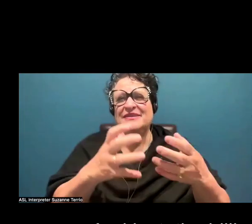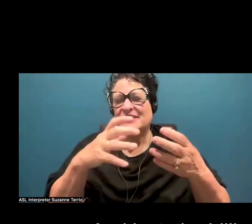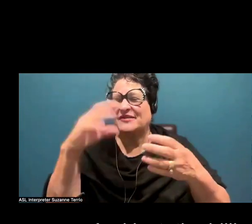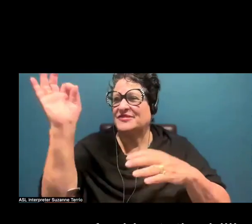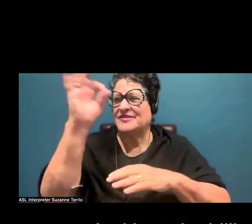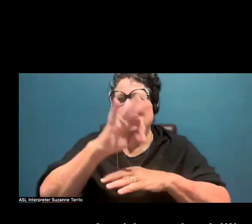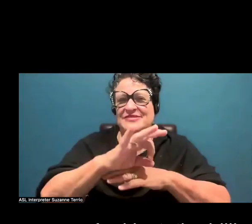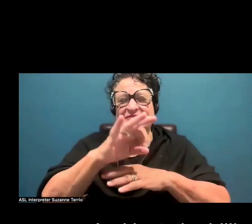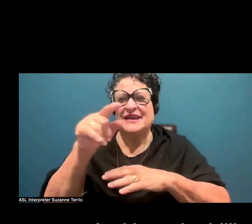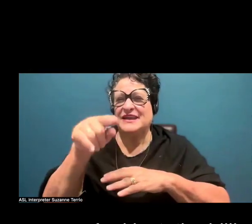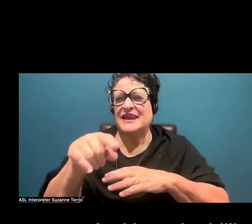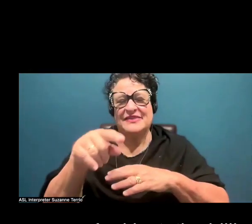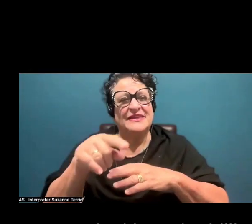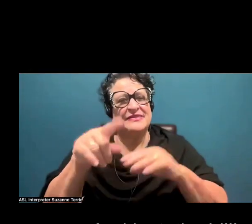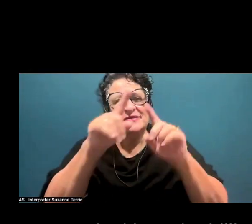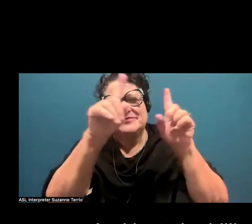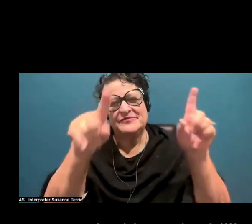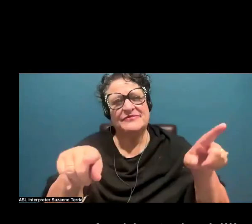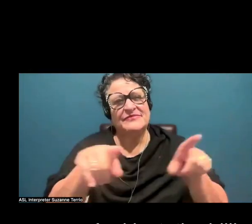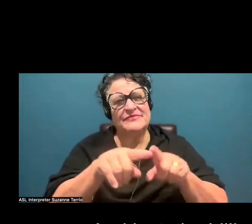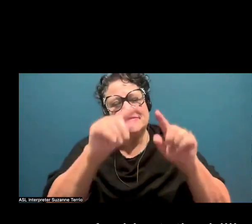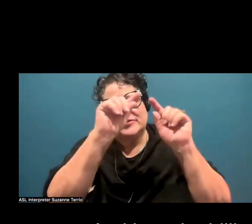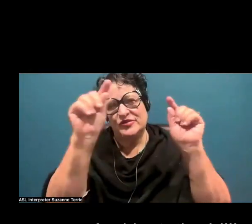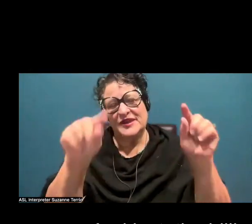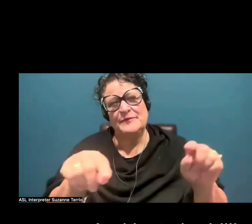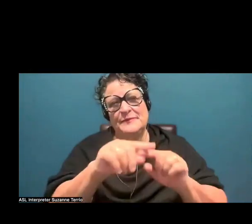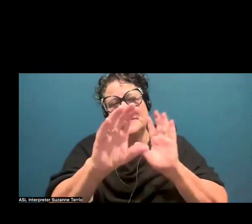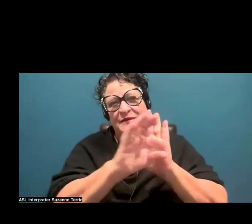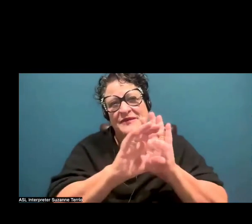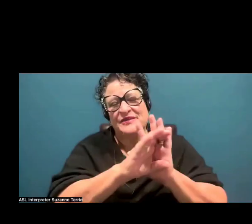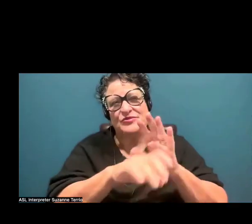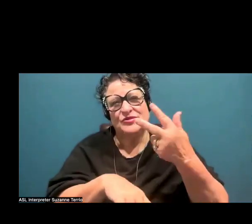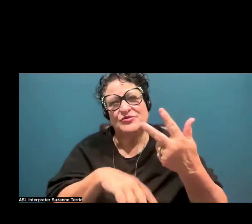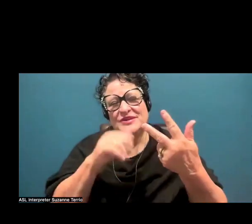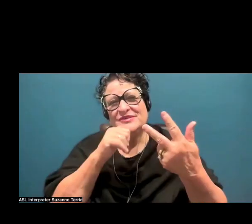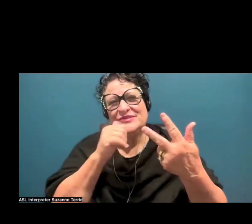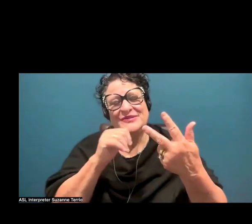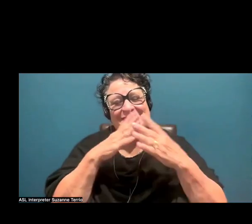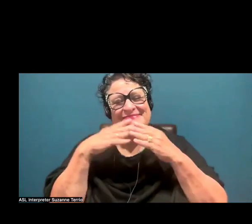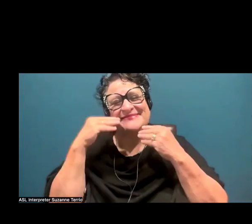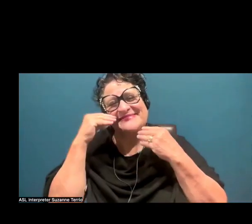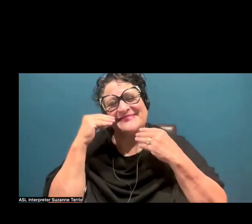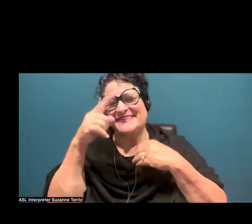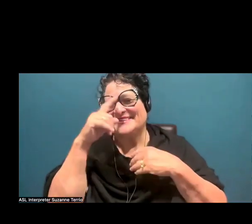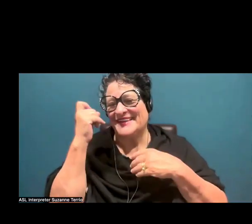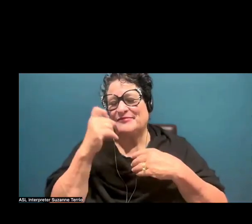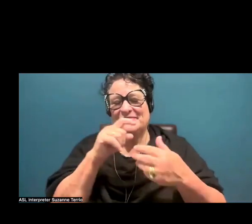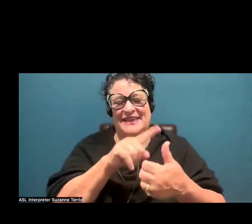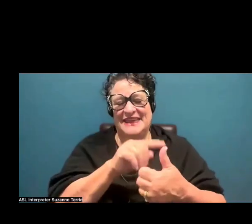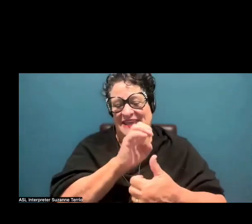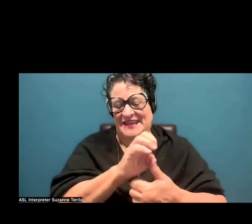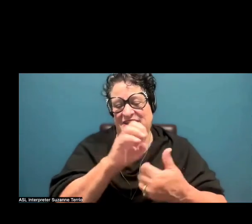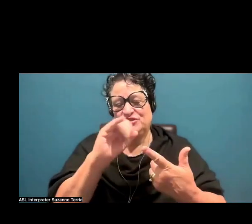And last, the billboard frame, and the picture stretched across it. Three girls wearing summer smiles, Edie, Jane, and